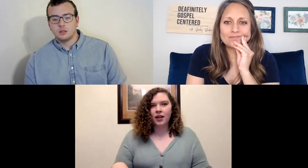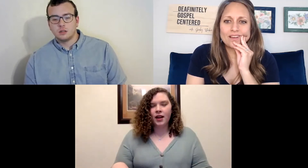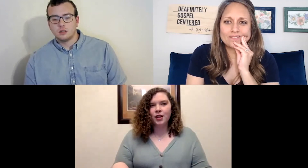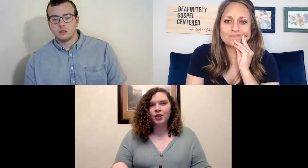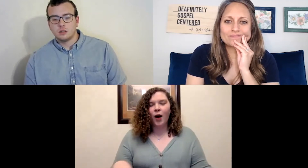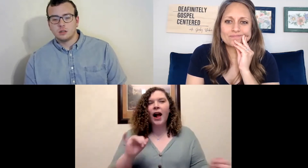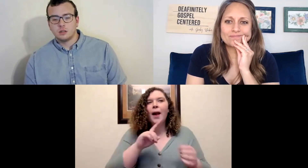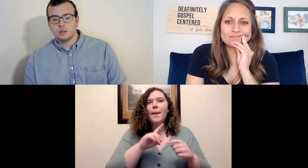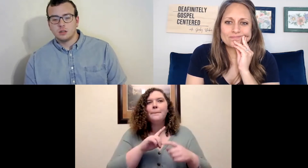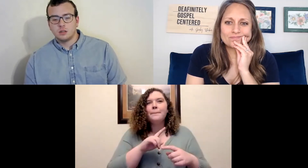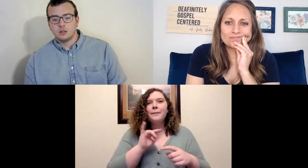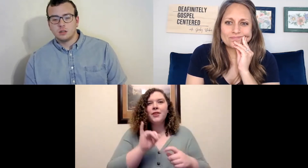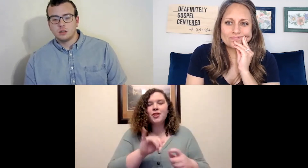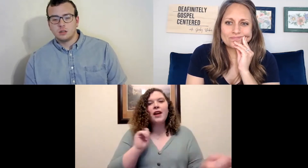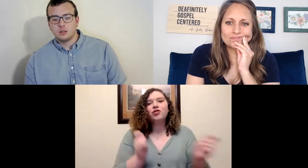he's human too.